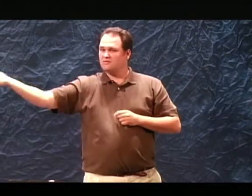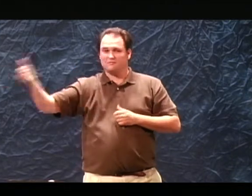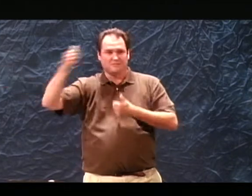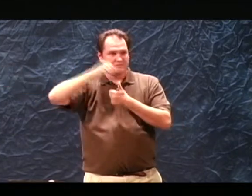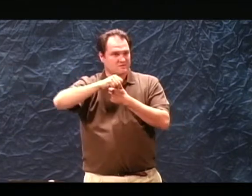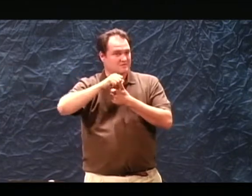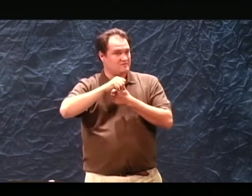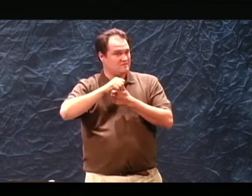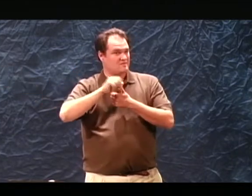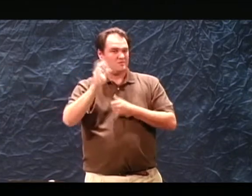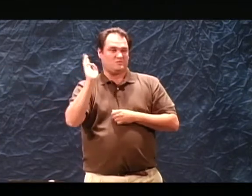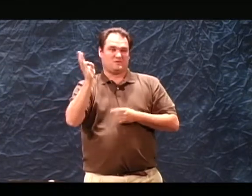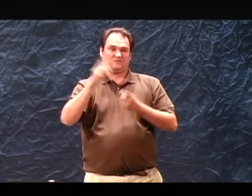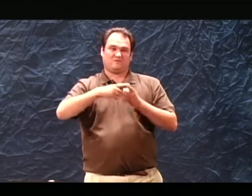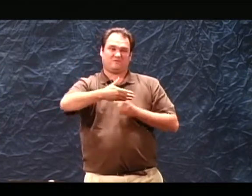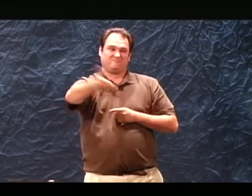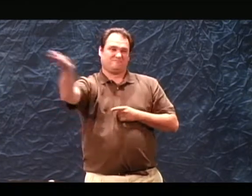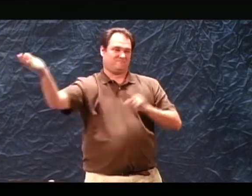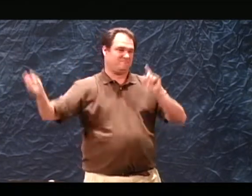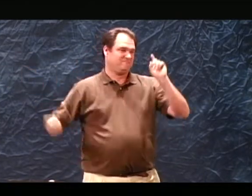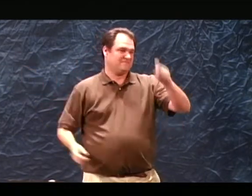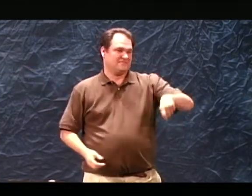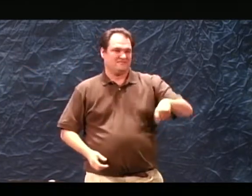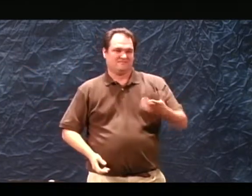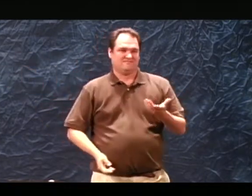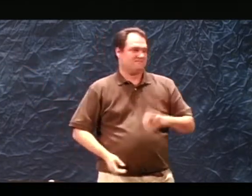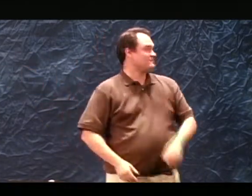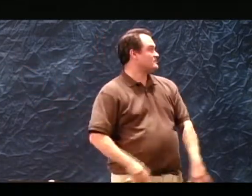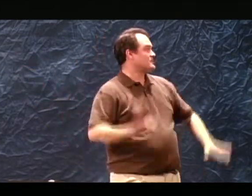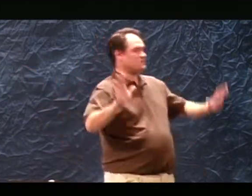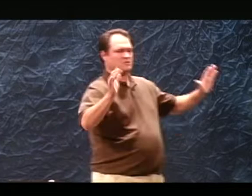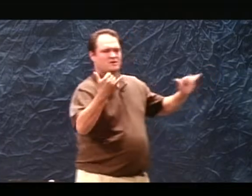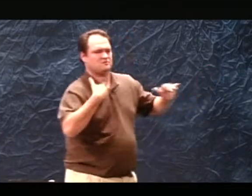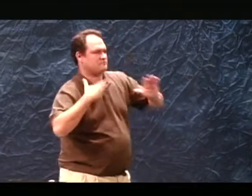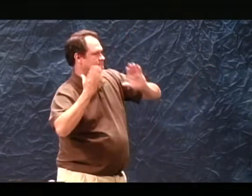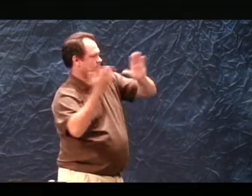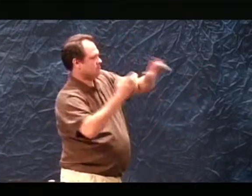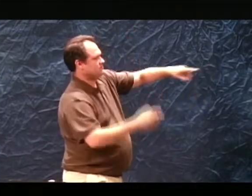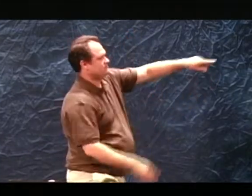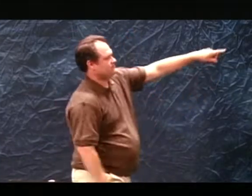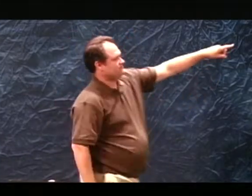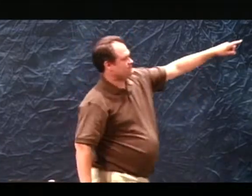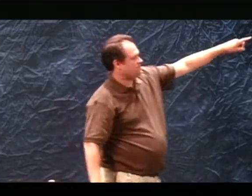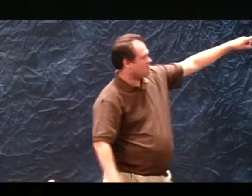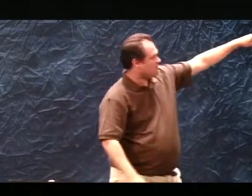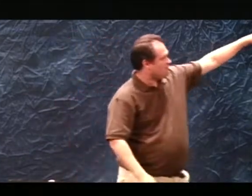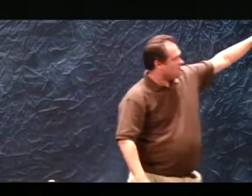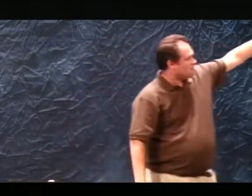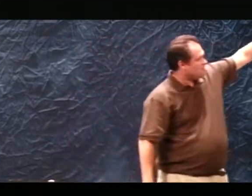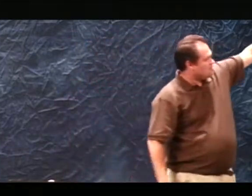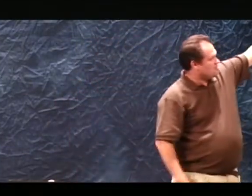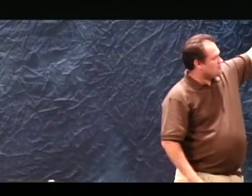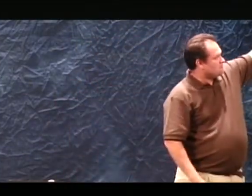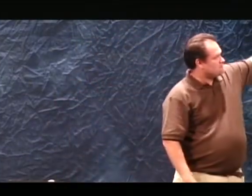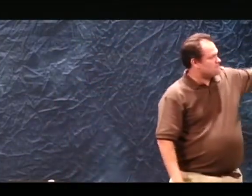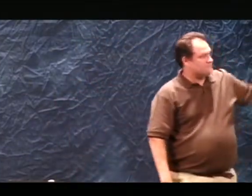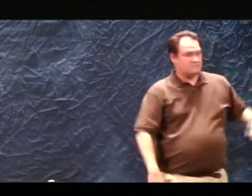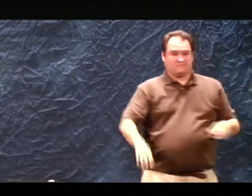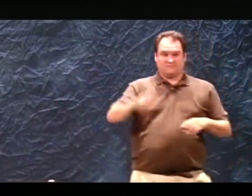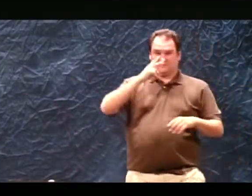my prayer is that all of us within the body will share the word of god with other people because we need people out there need christ and we